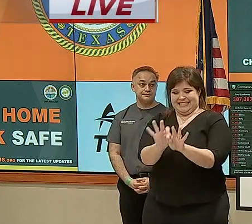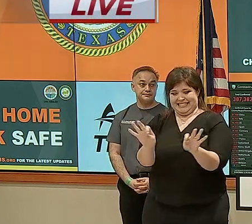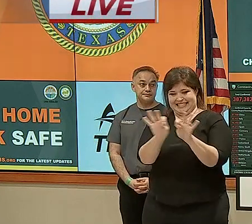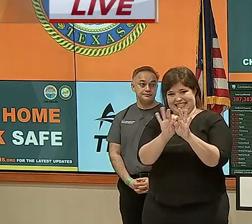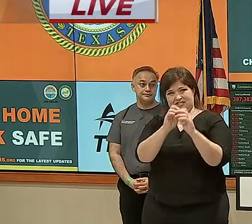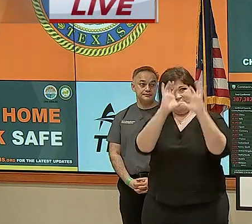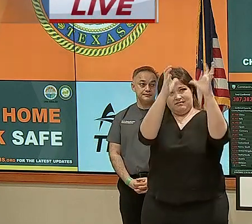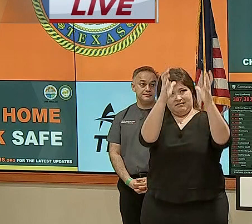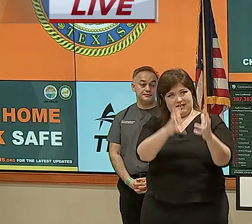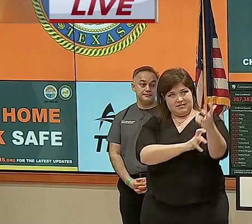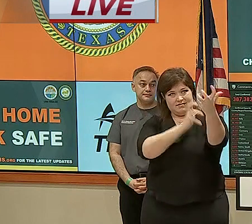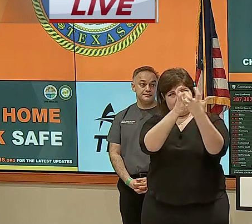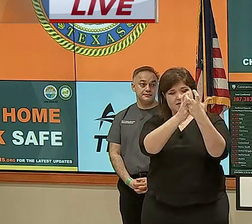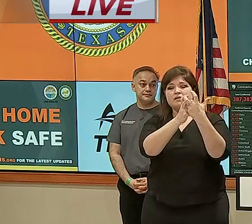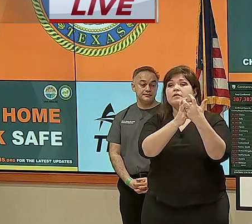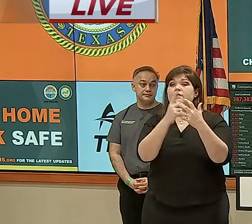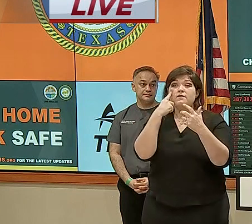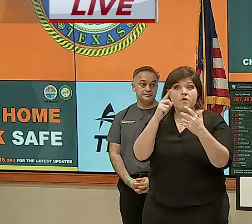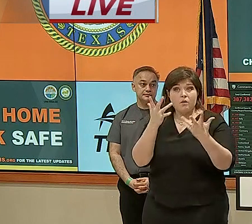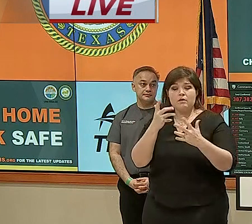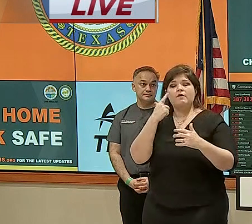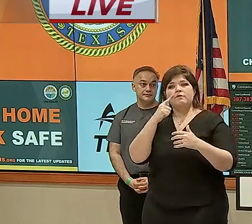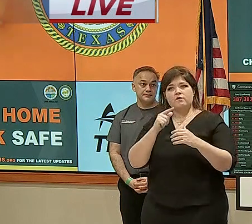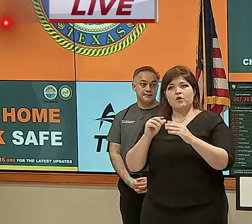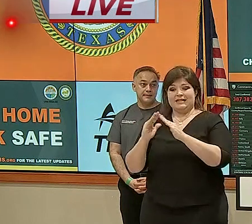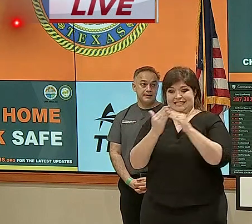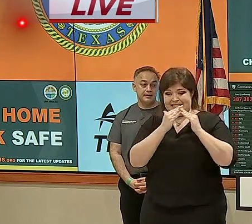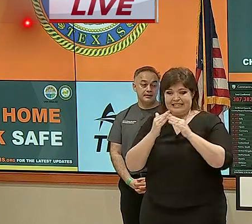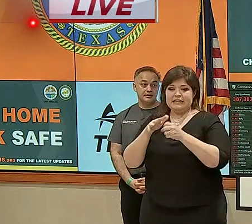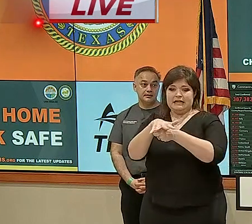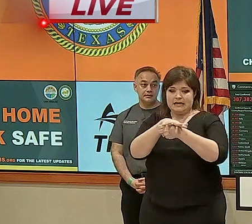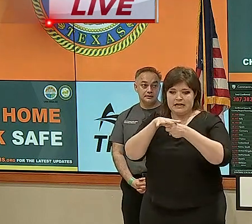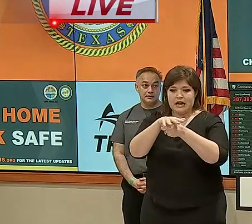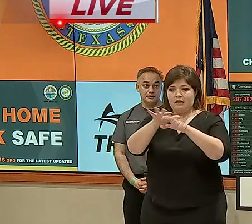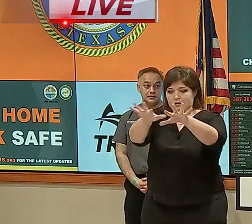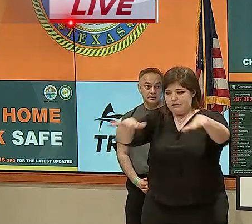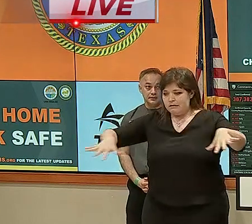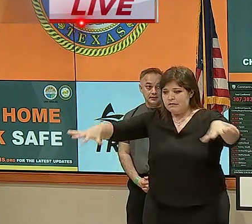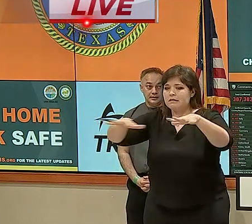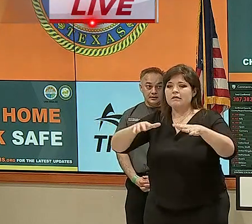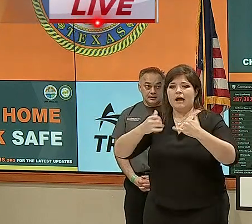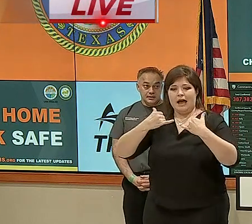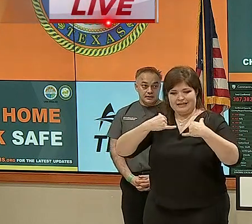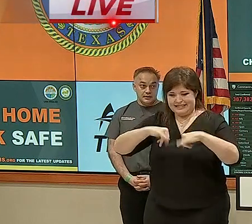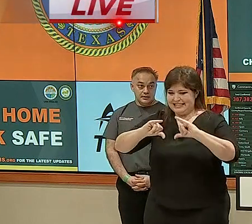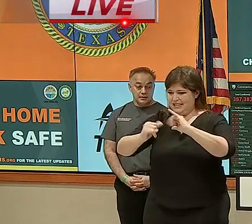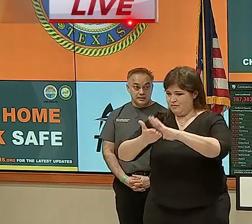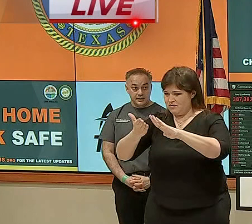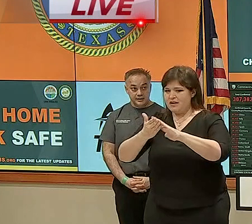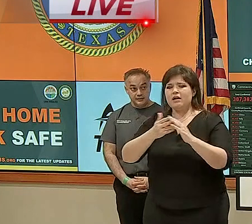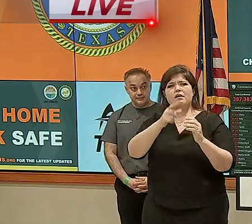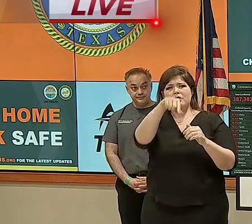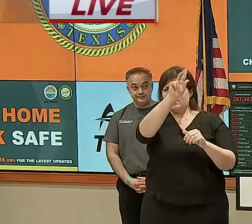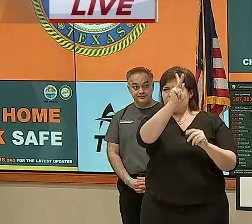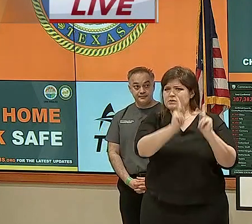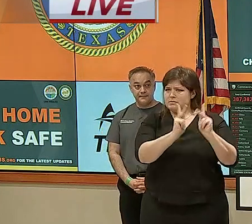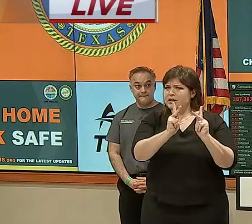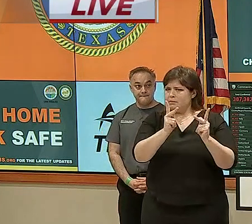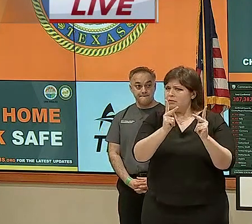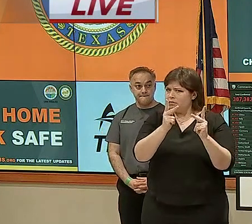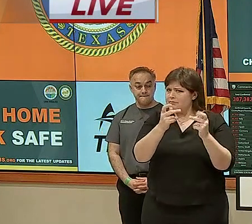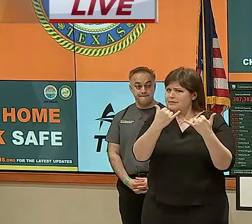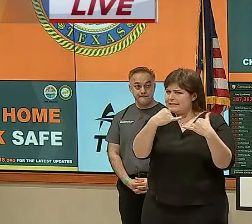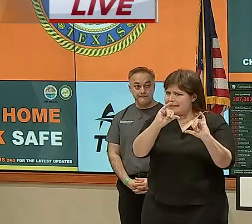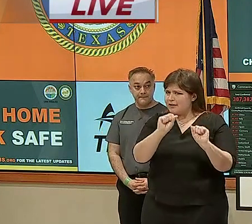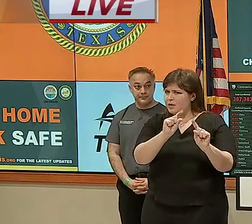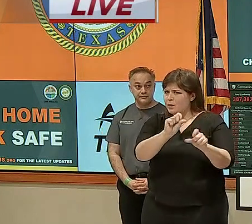to keep our city and county and region moving forward, those things are being allowed. That's not a shutdown. It's